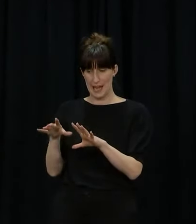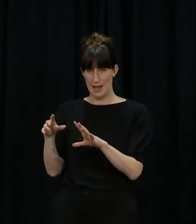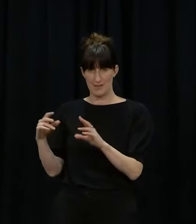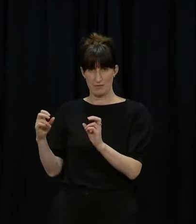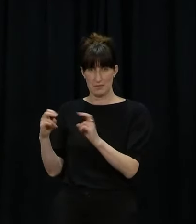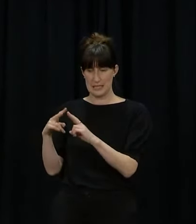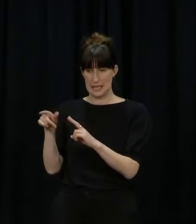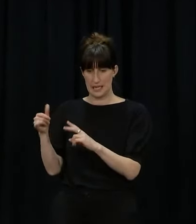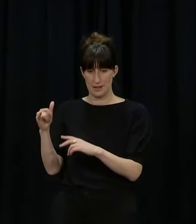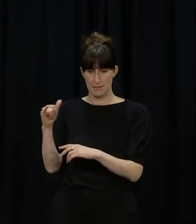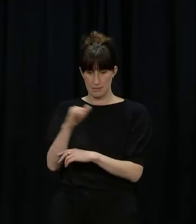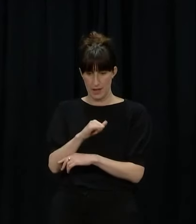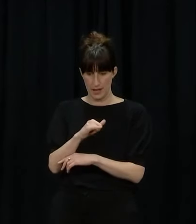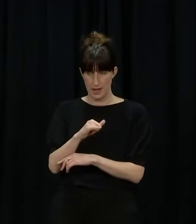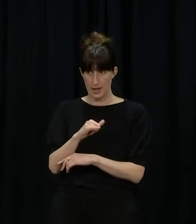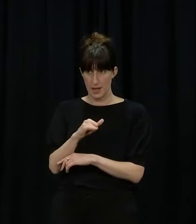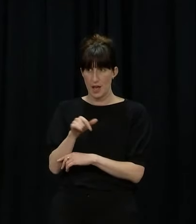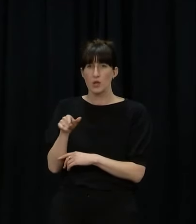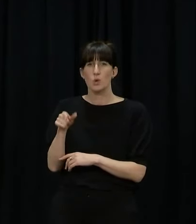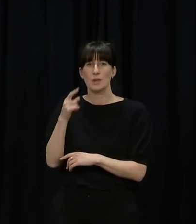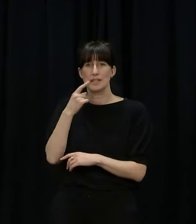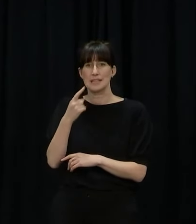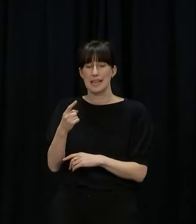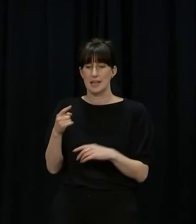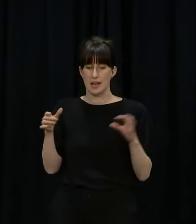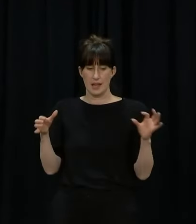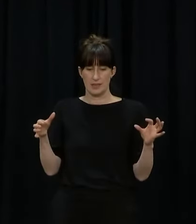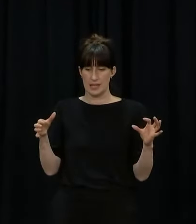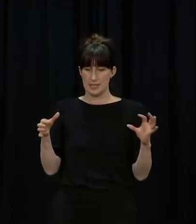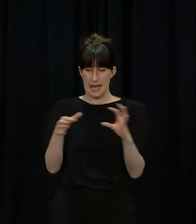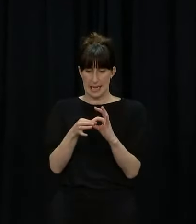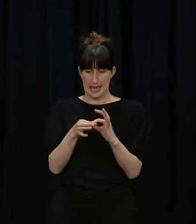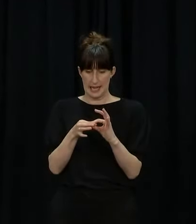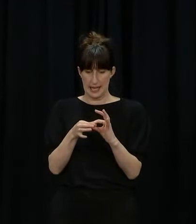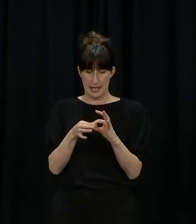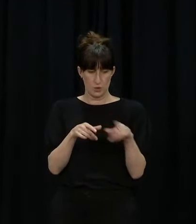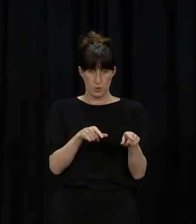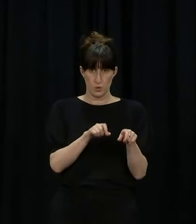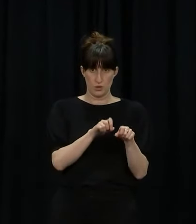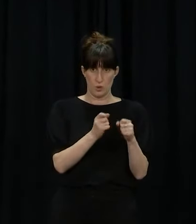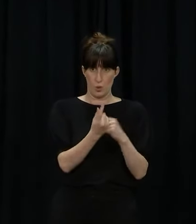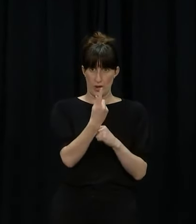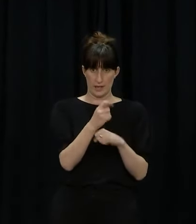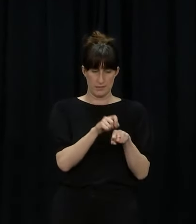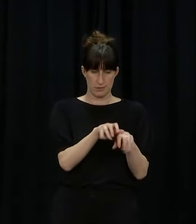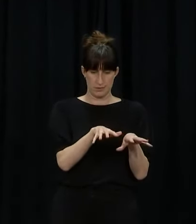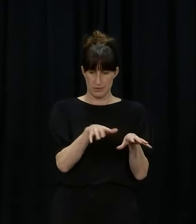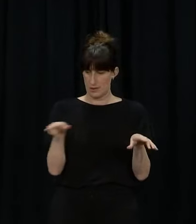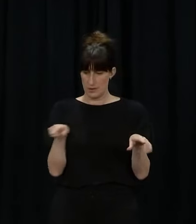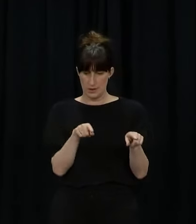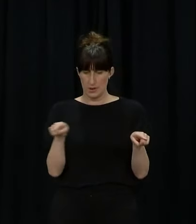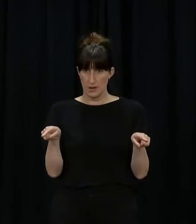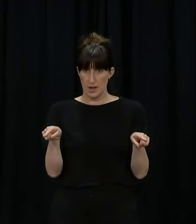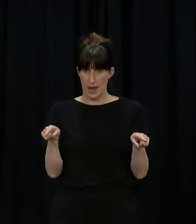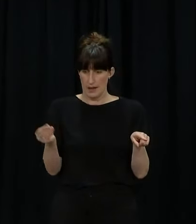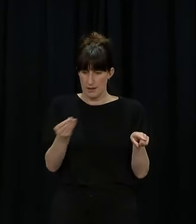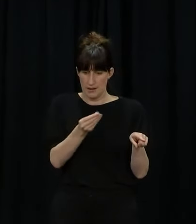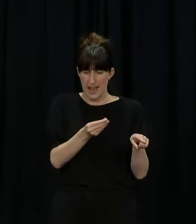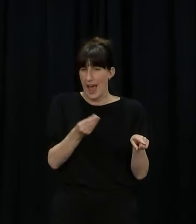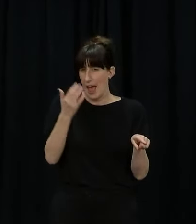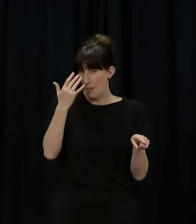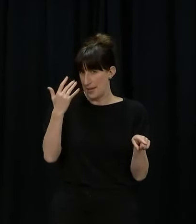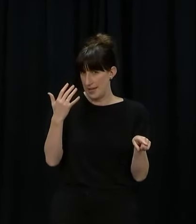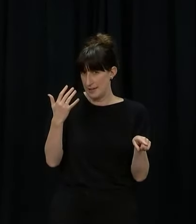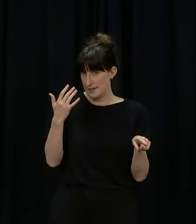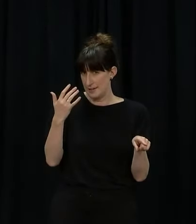most likely yes. It probably is. Yes. What is that threshold between being exactly sure and is it enough to, I know you said options are